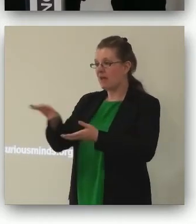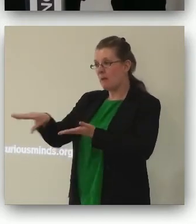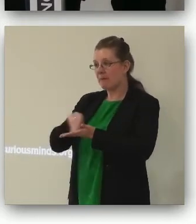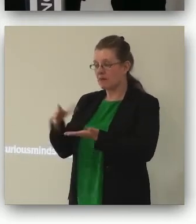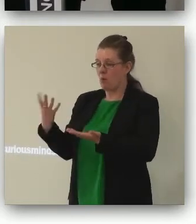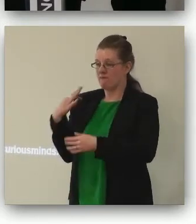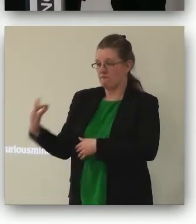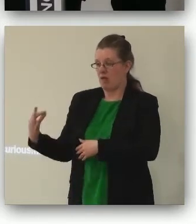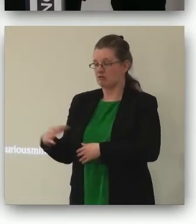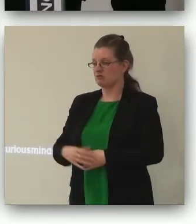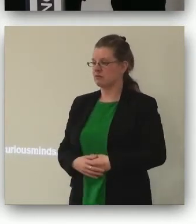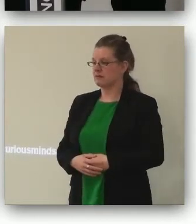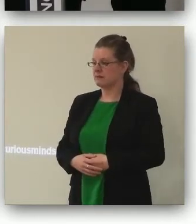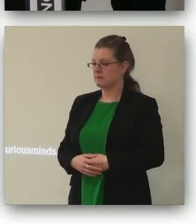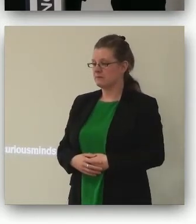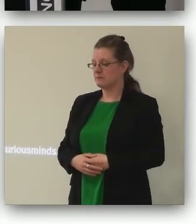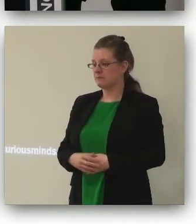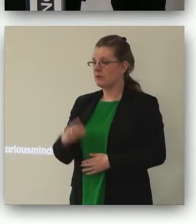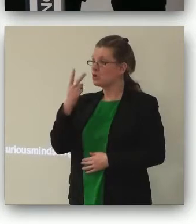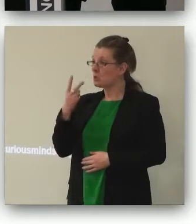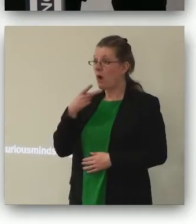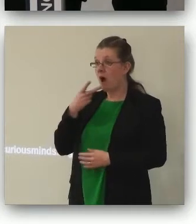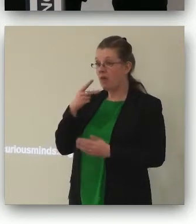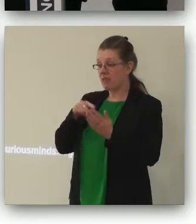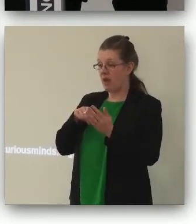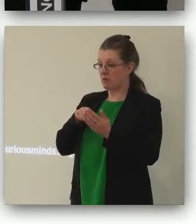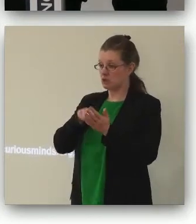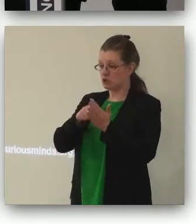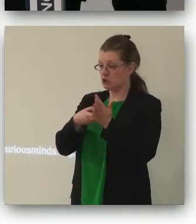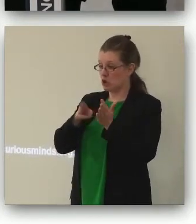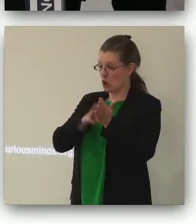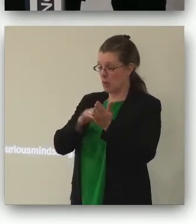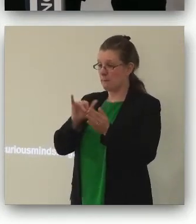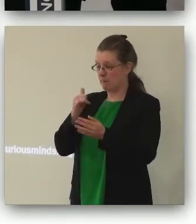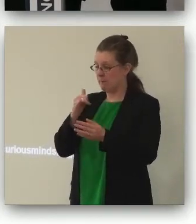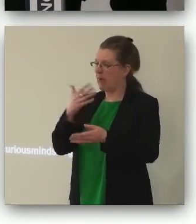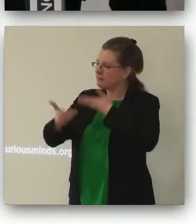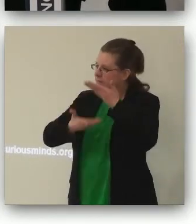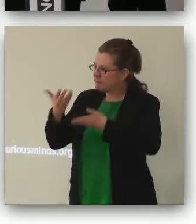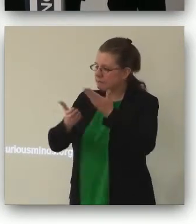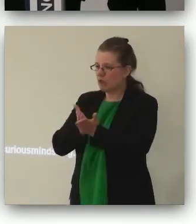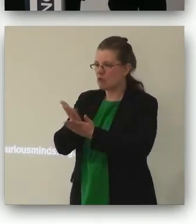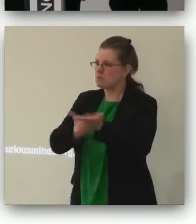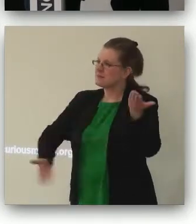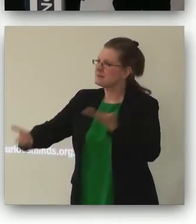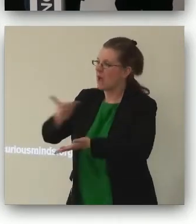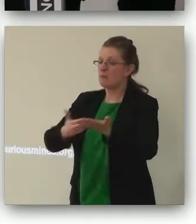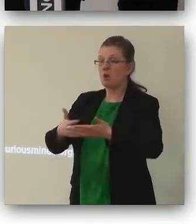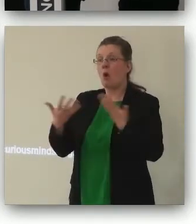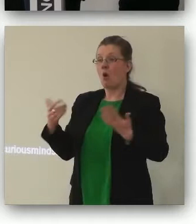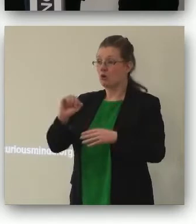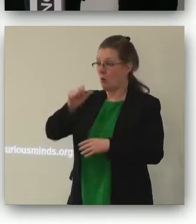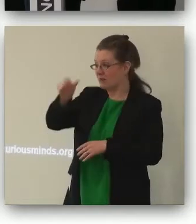voluntary. Two other terms that we might refer to during the course of the seminar, or that your fellow delegates might refer